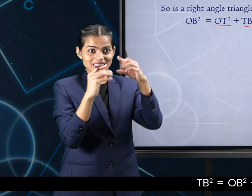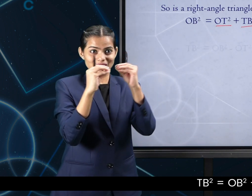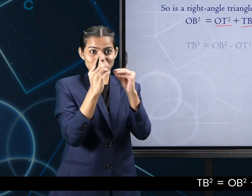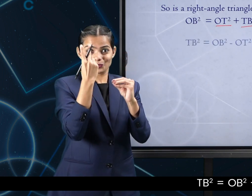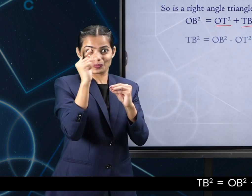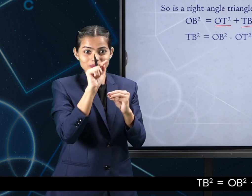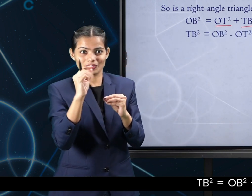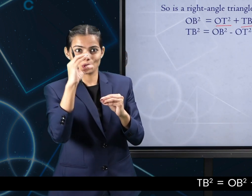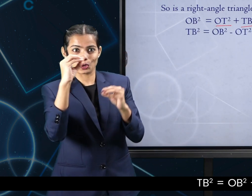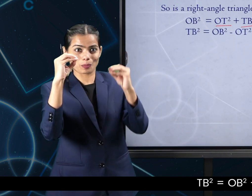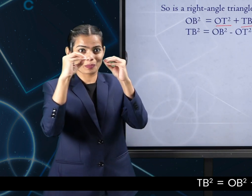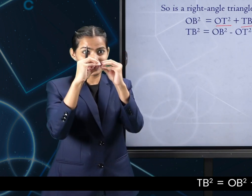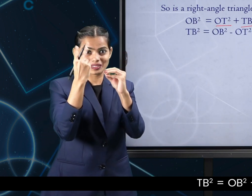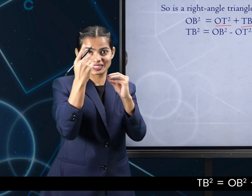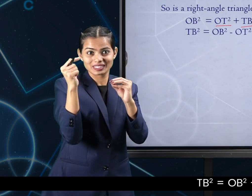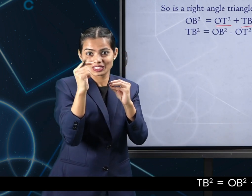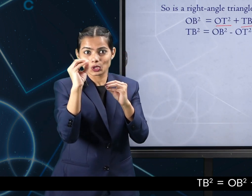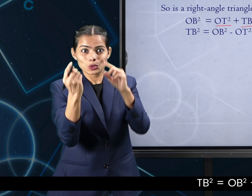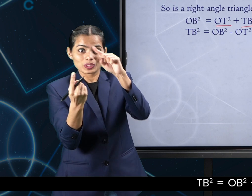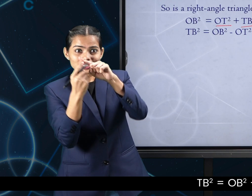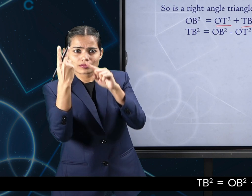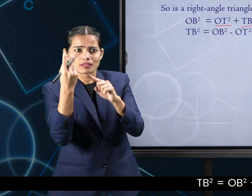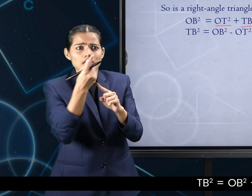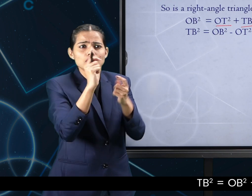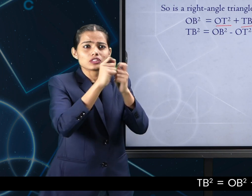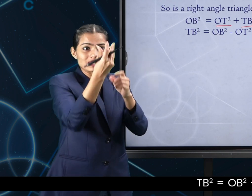TB square is equal to OB square minus OT square.